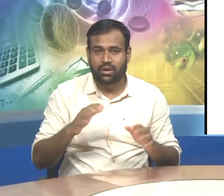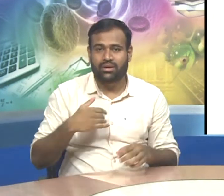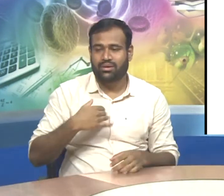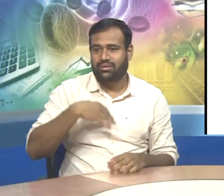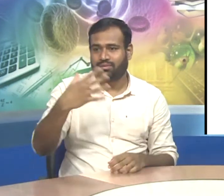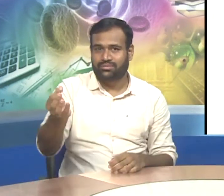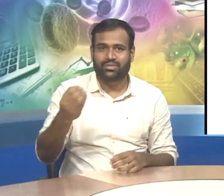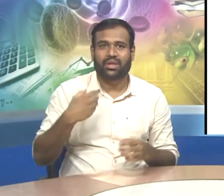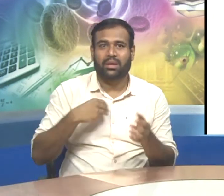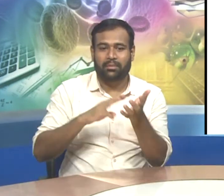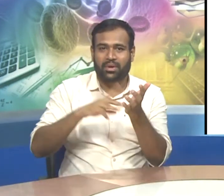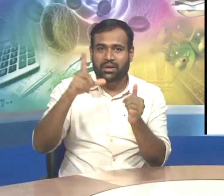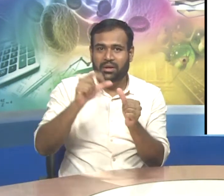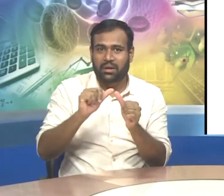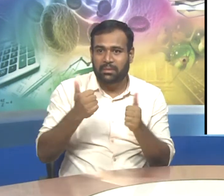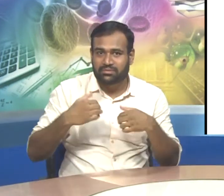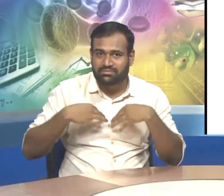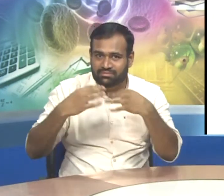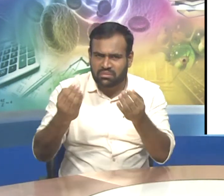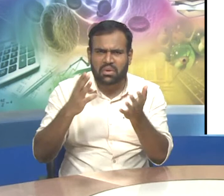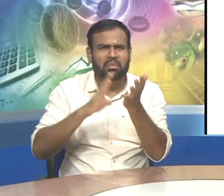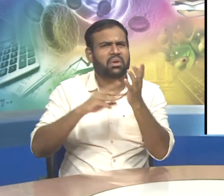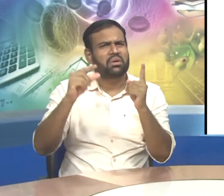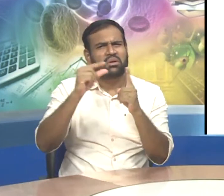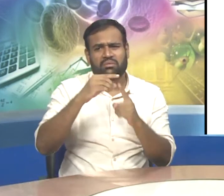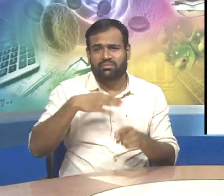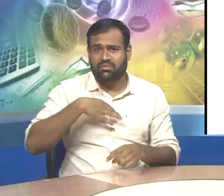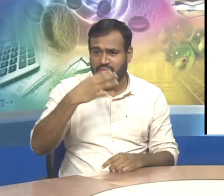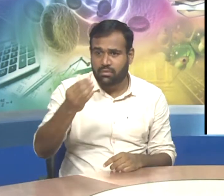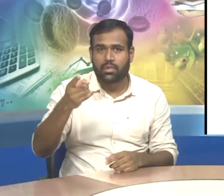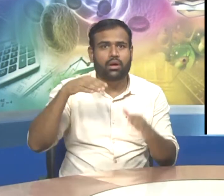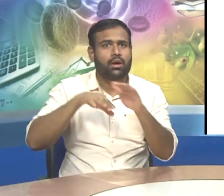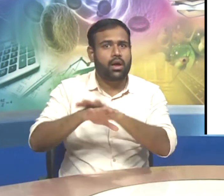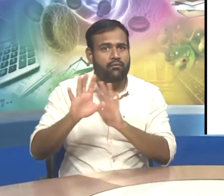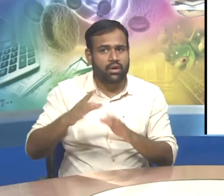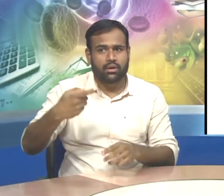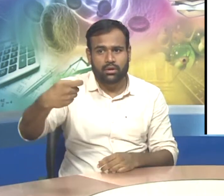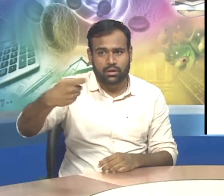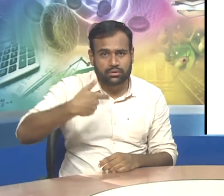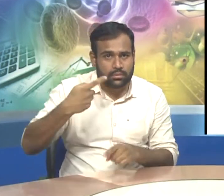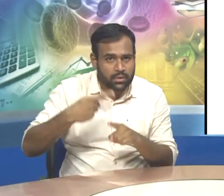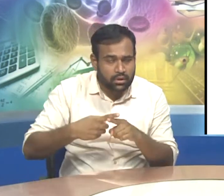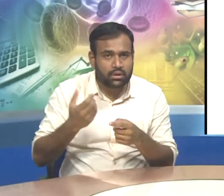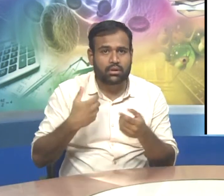Privileges. These are the emoluments and allowances.